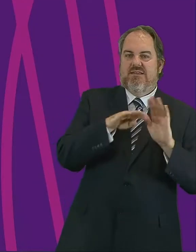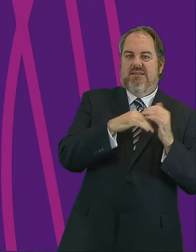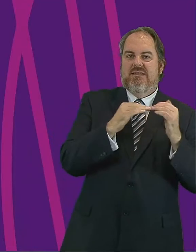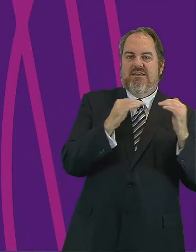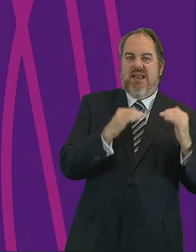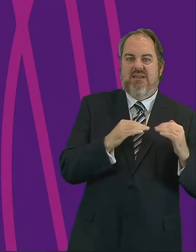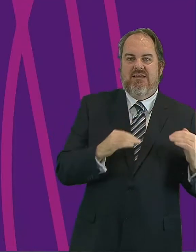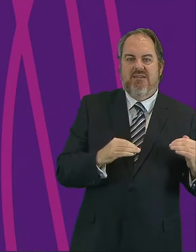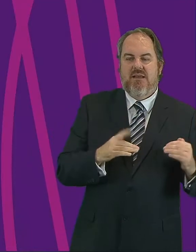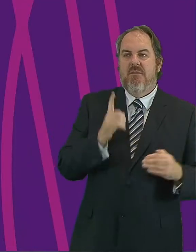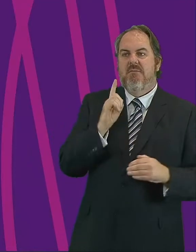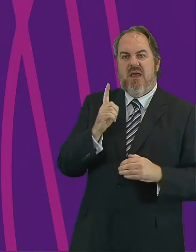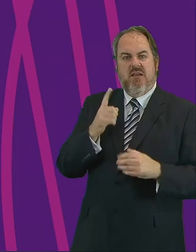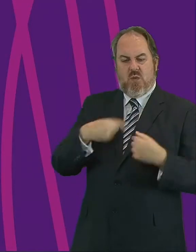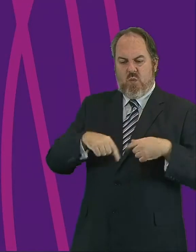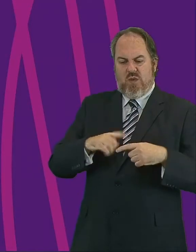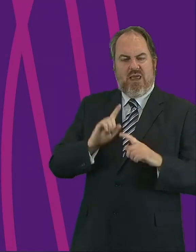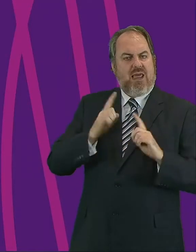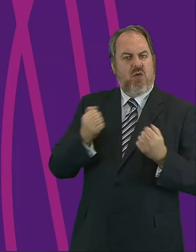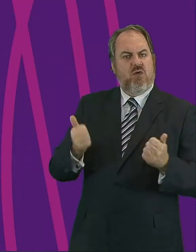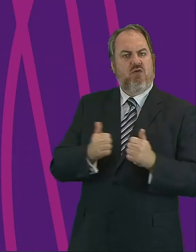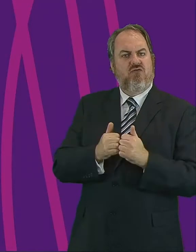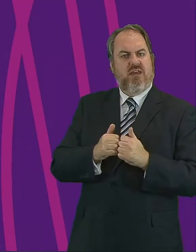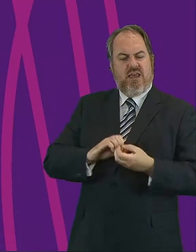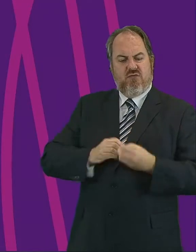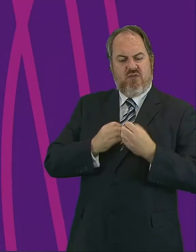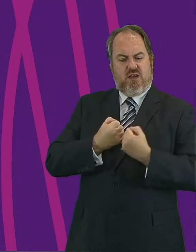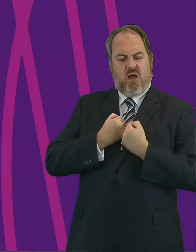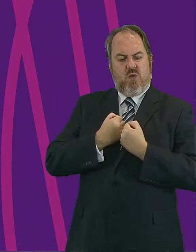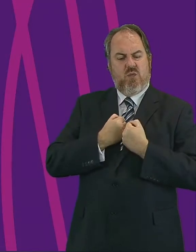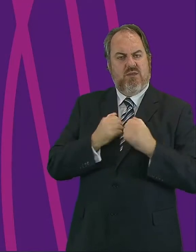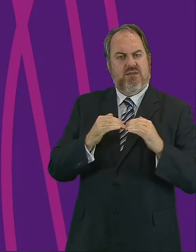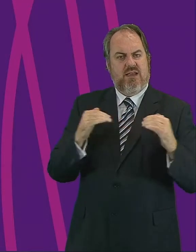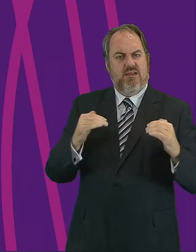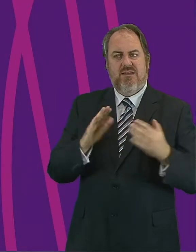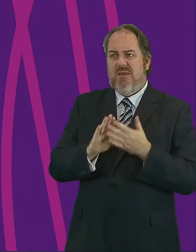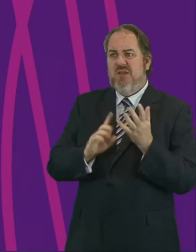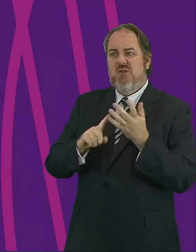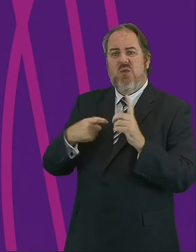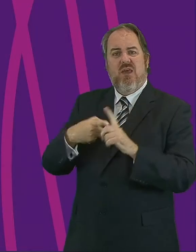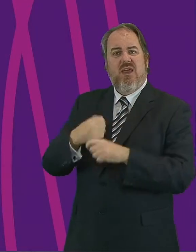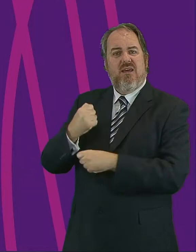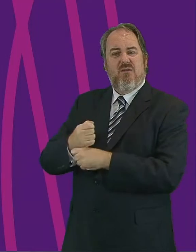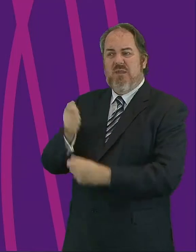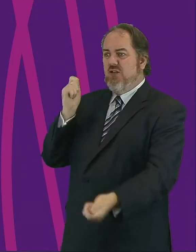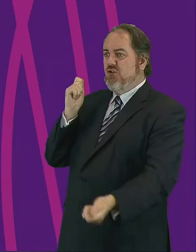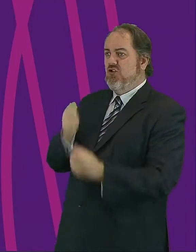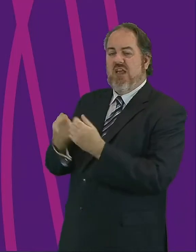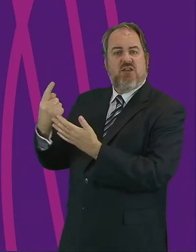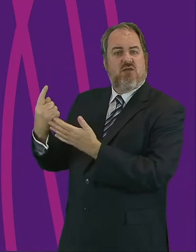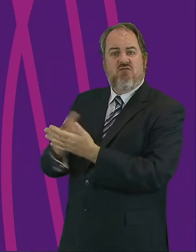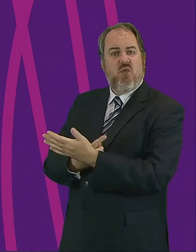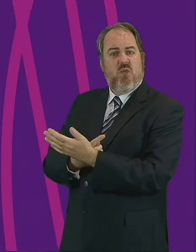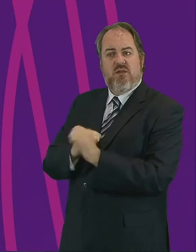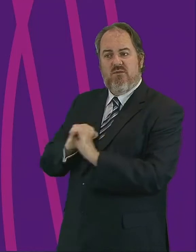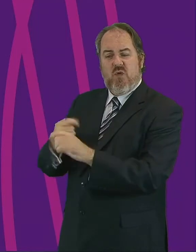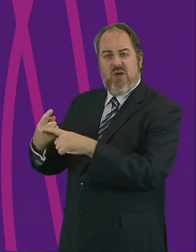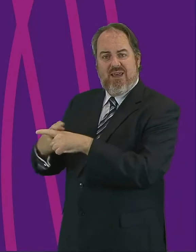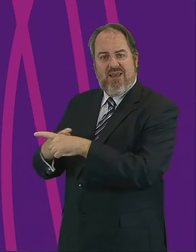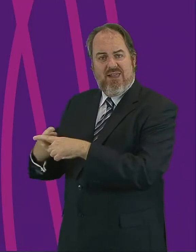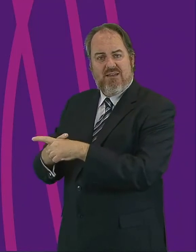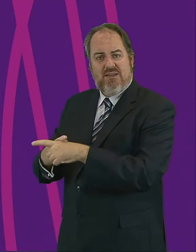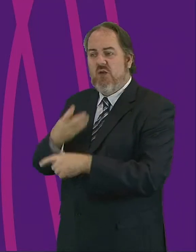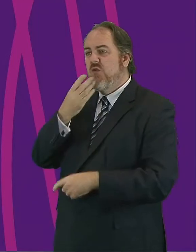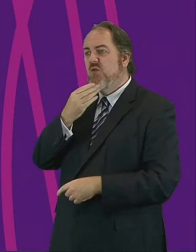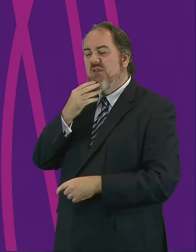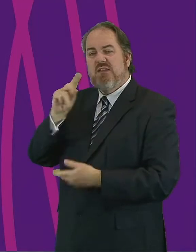on by this Parliament. In other words, if the UK government can simply change the rules for England, probably using the English Votes